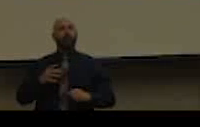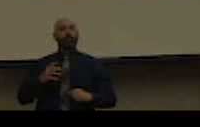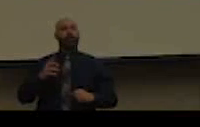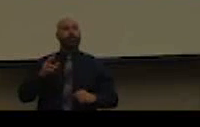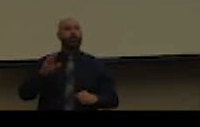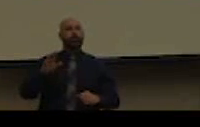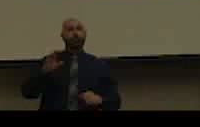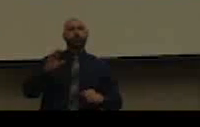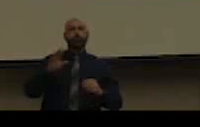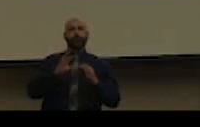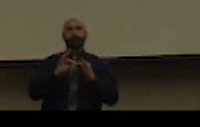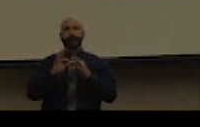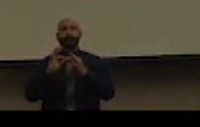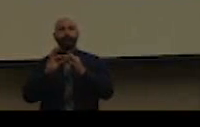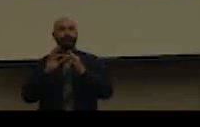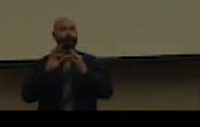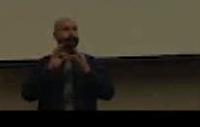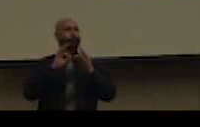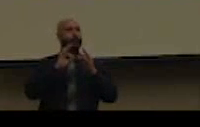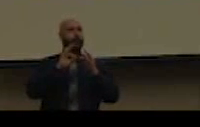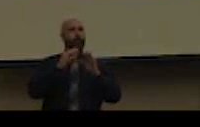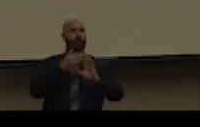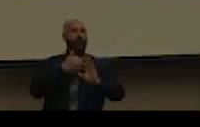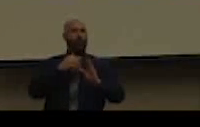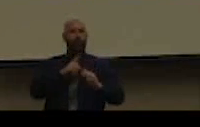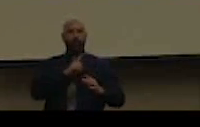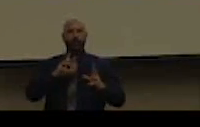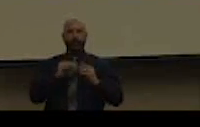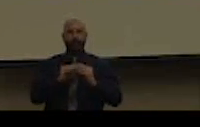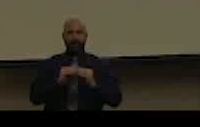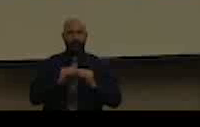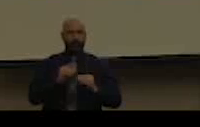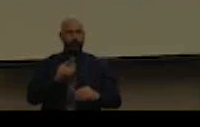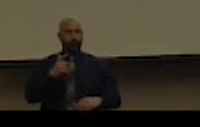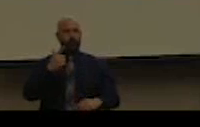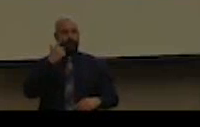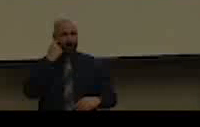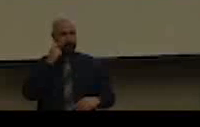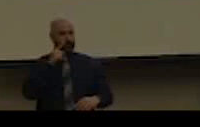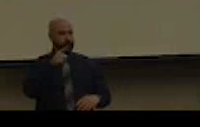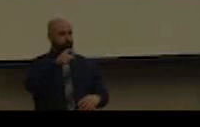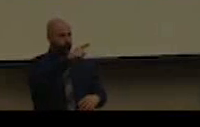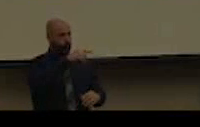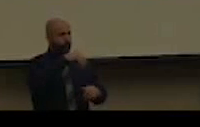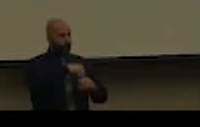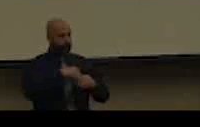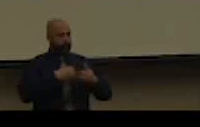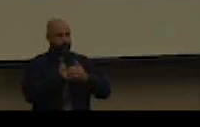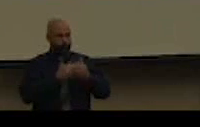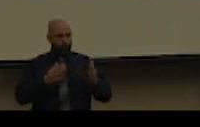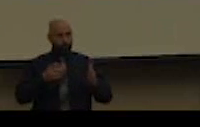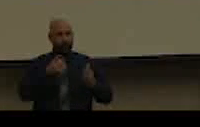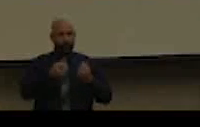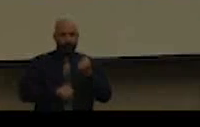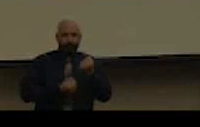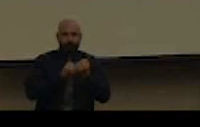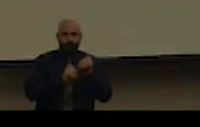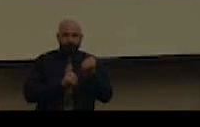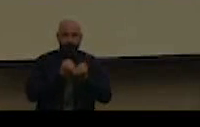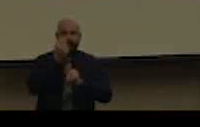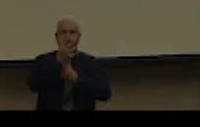tireless advocates for how many years on this issue. But I was hearing it from colleague after